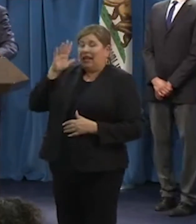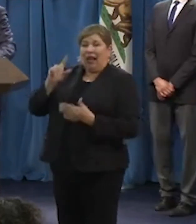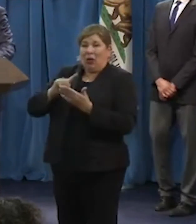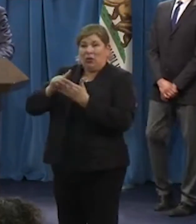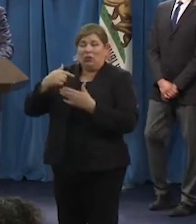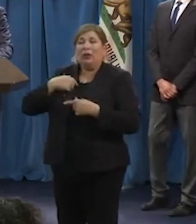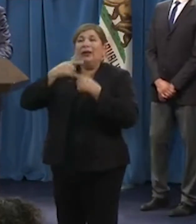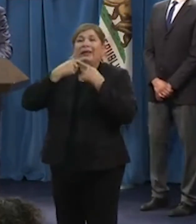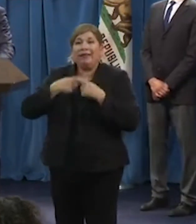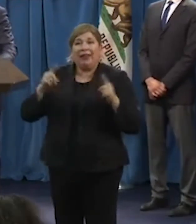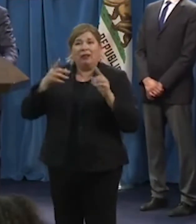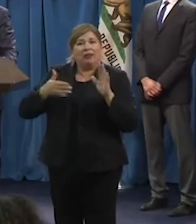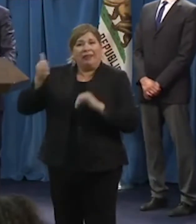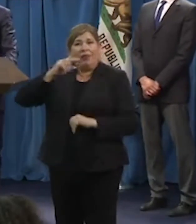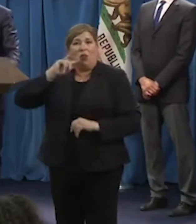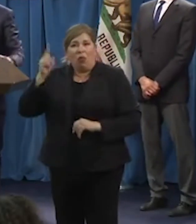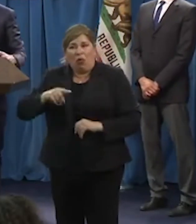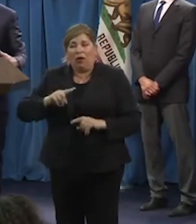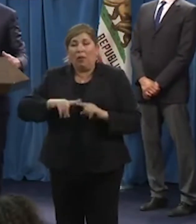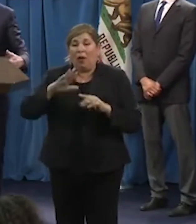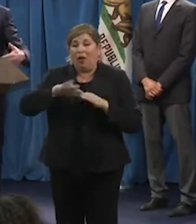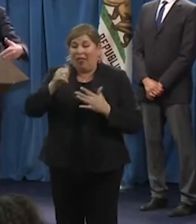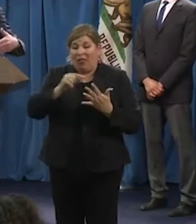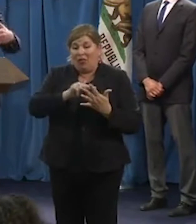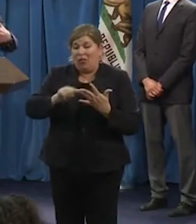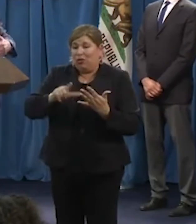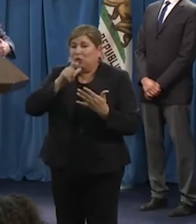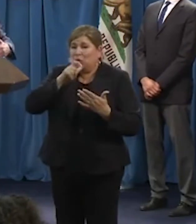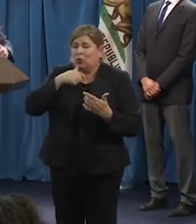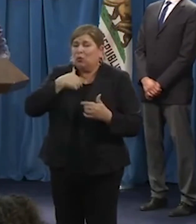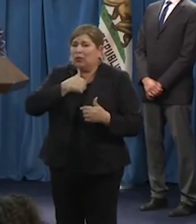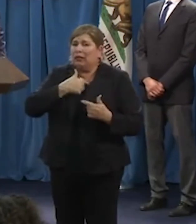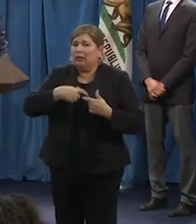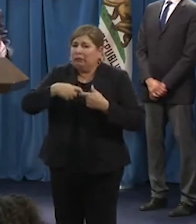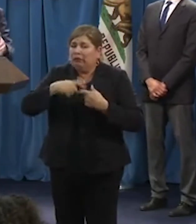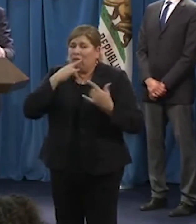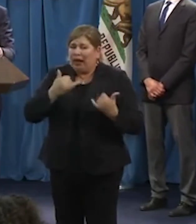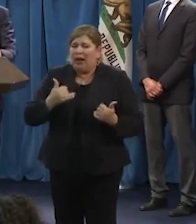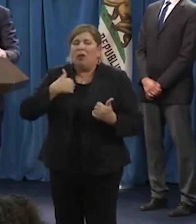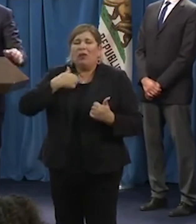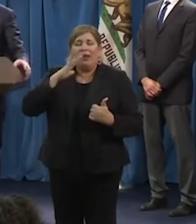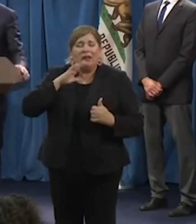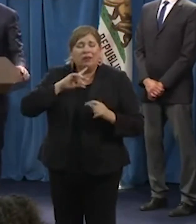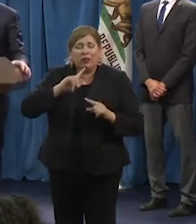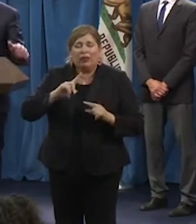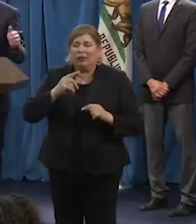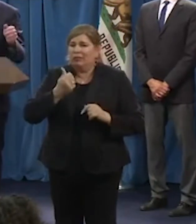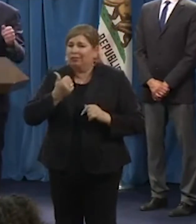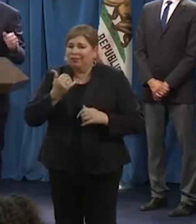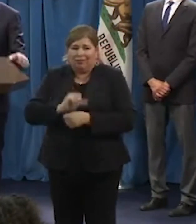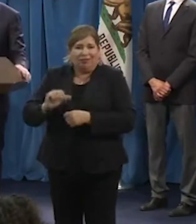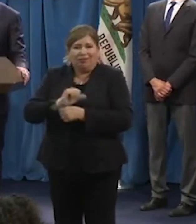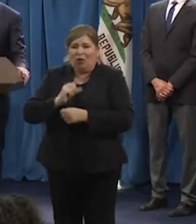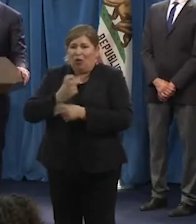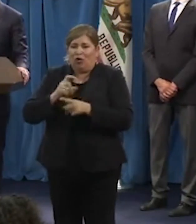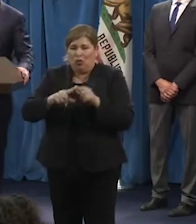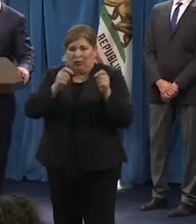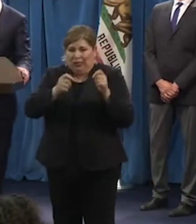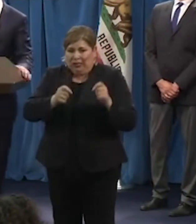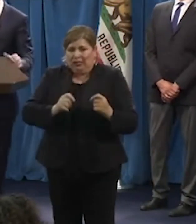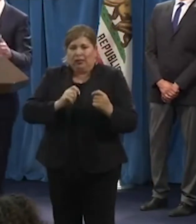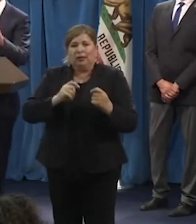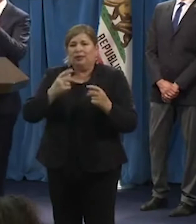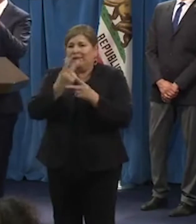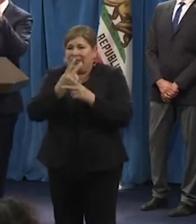gonna get clarity on this. And I don't wanna say in the next few hours, but we are working overtime to tighten up all of